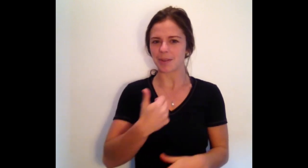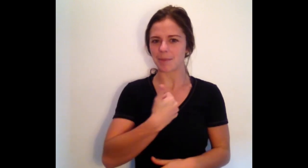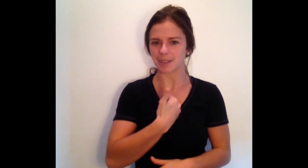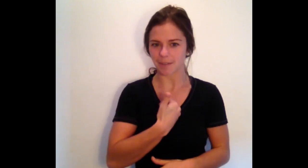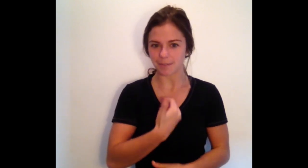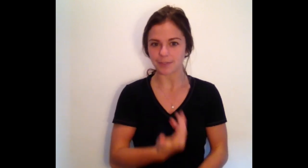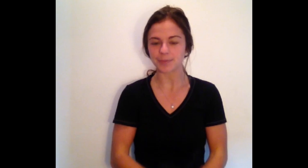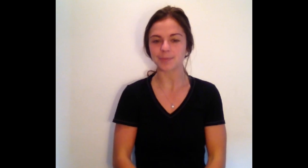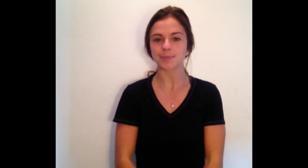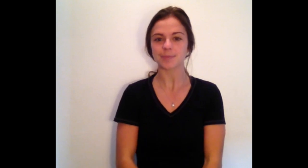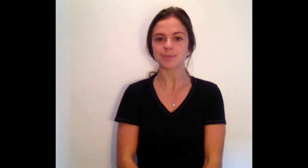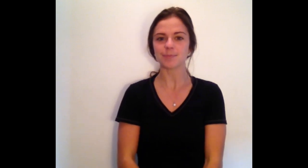it myself.